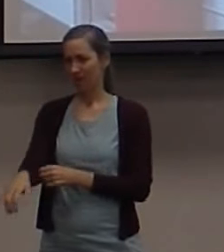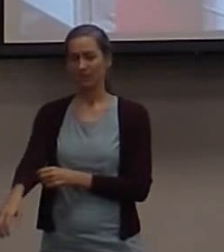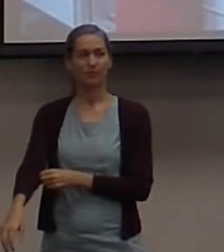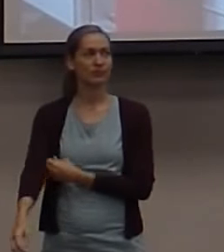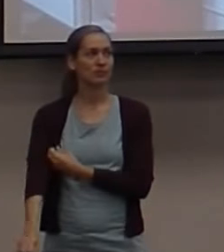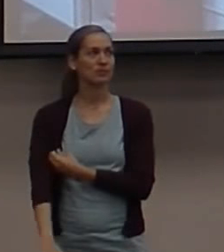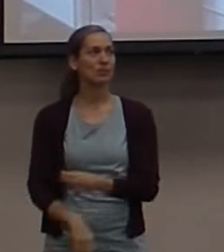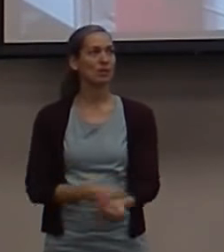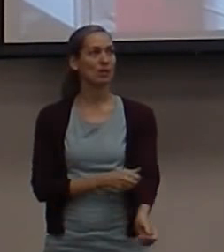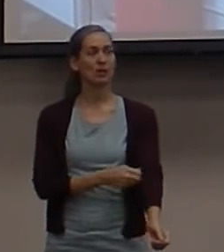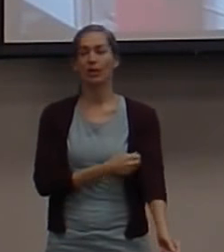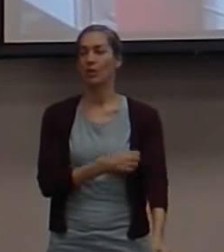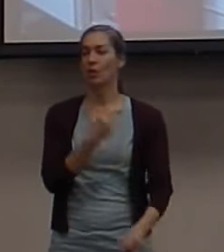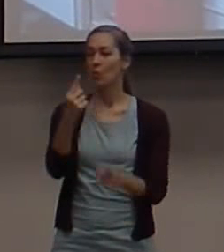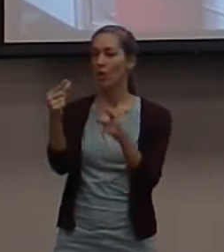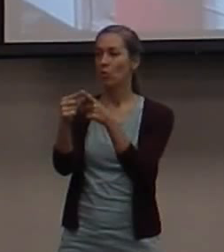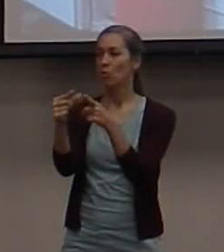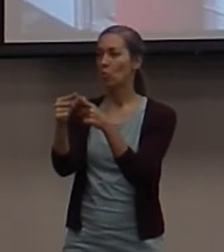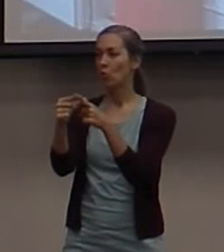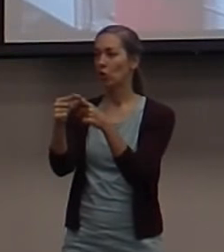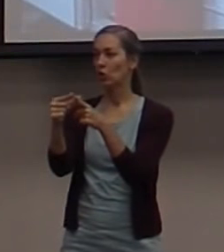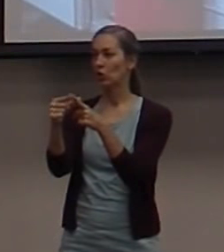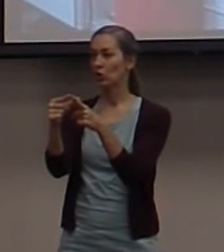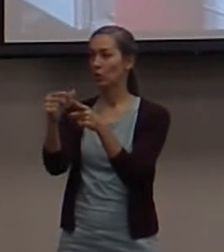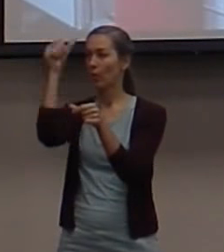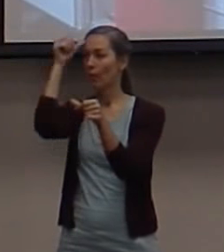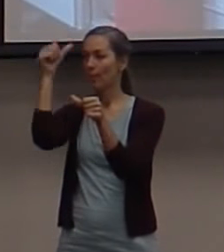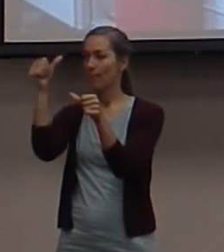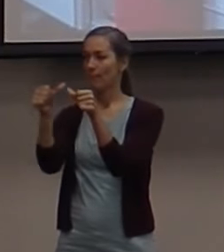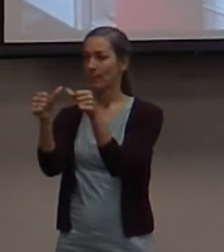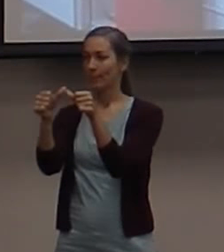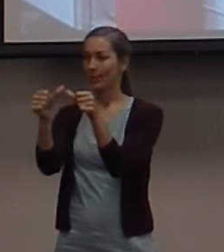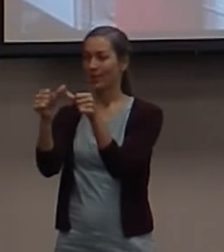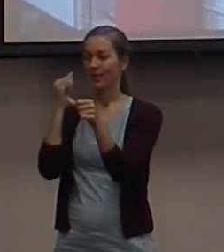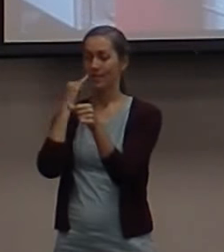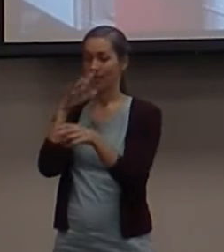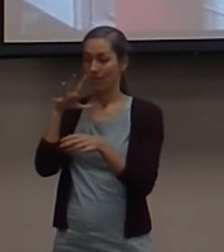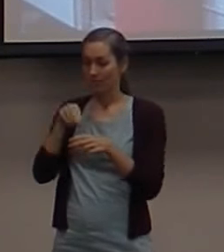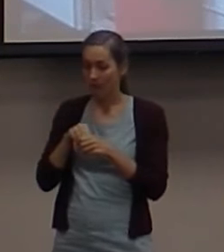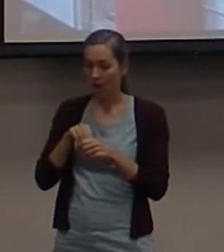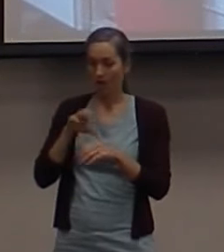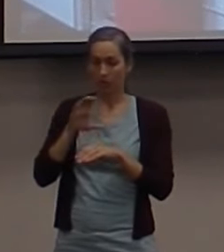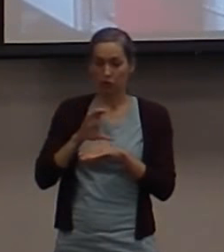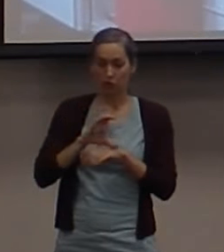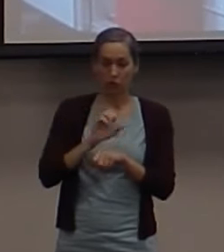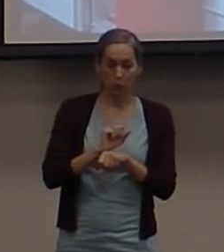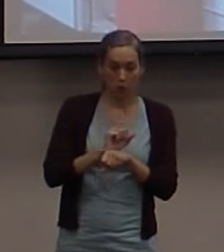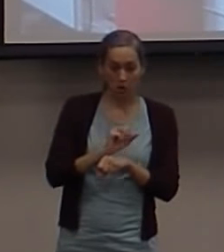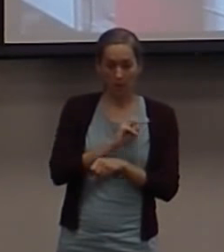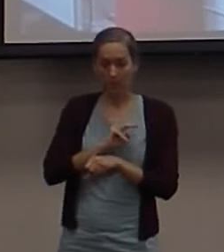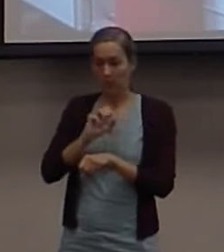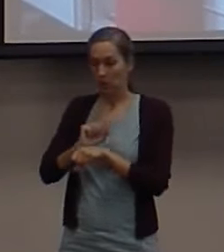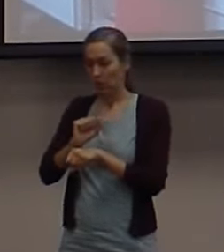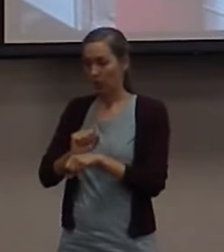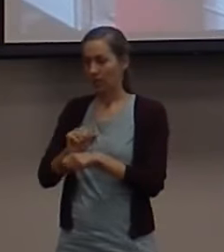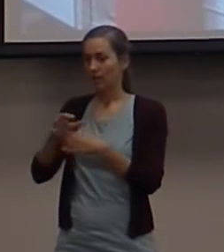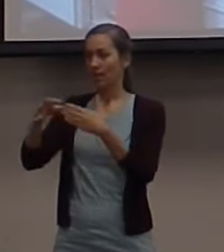There's one word I want you to keep in mind if you're going to be involved in church work or especially mission work, and that's